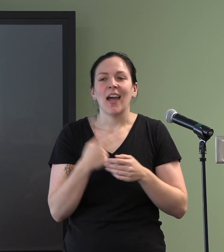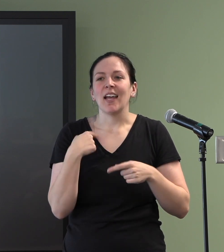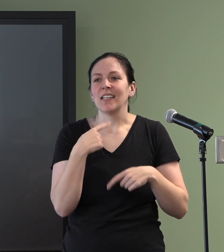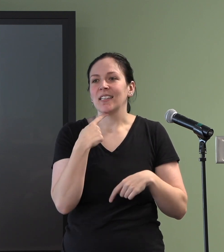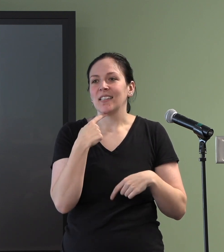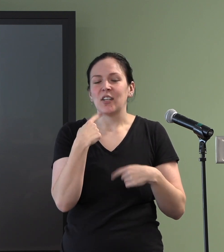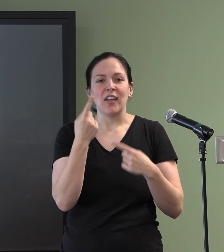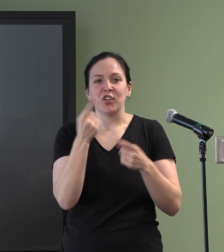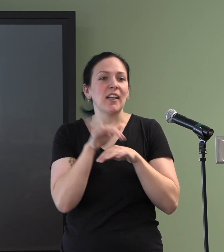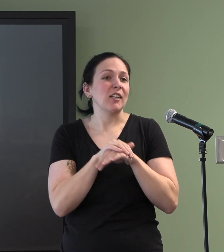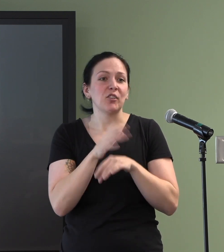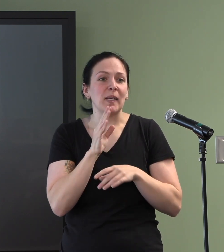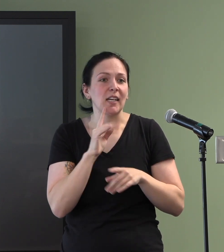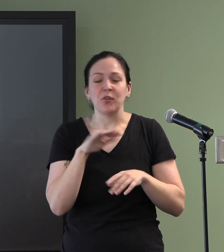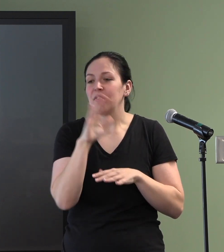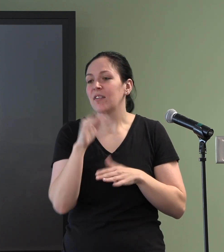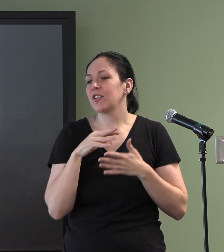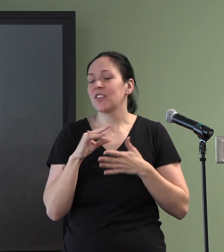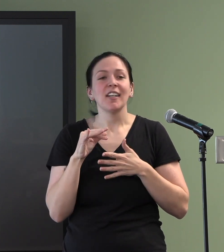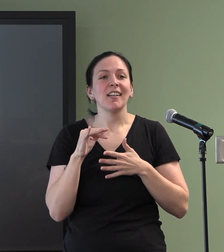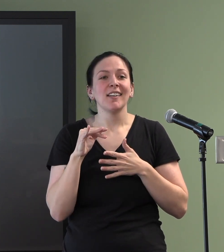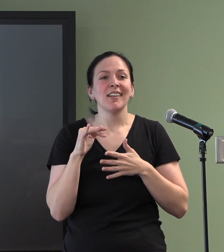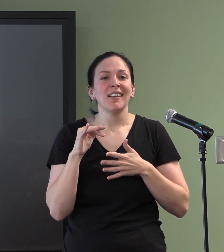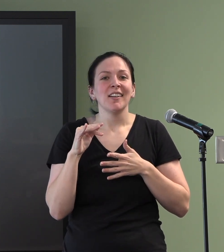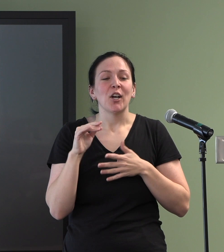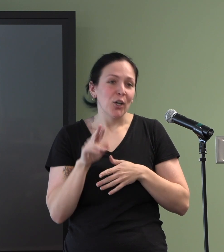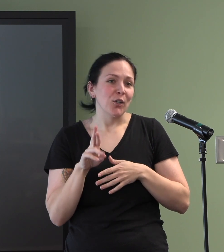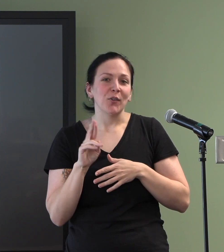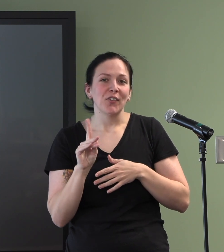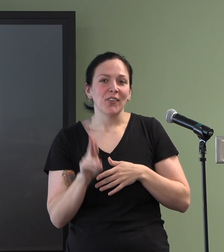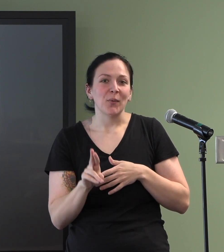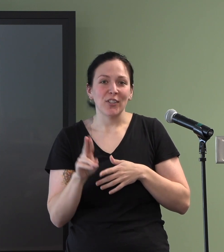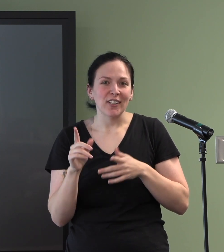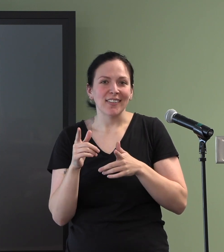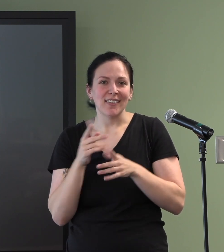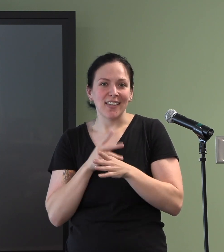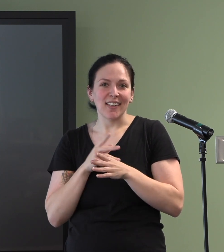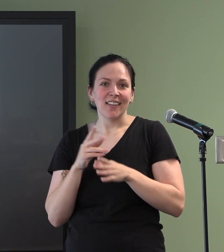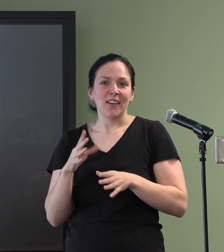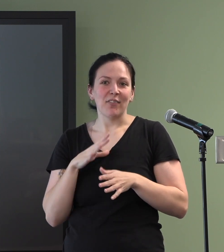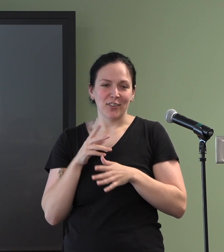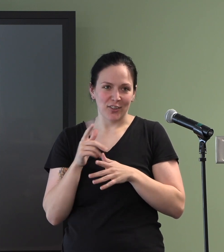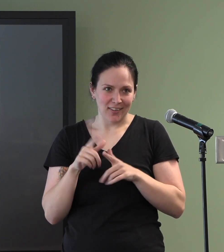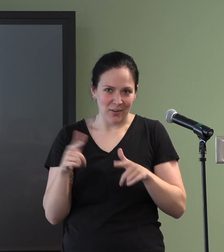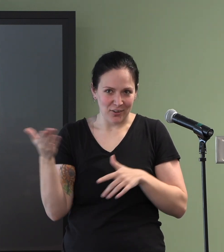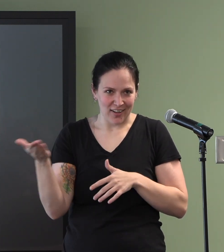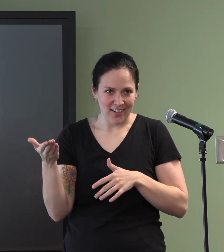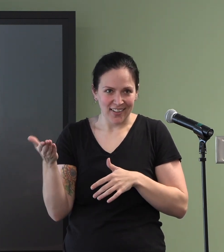and you're English speaking. You've never studied Urdu, which is the official language there, or